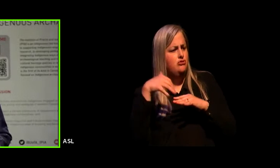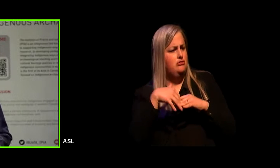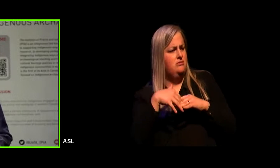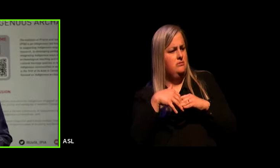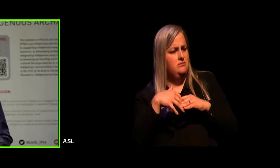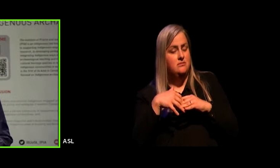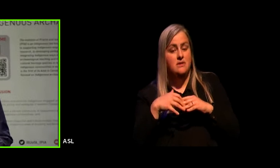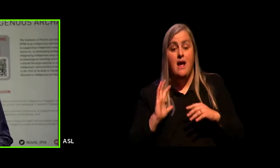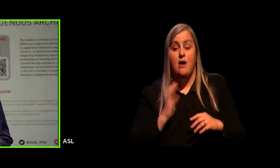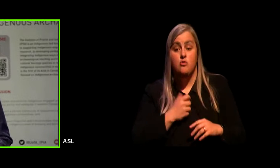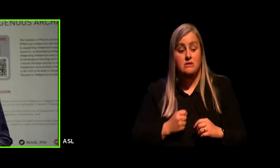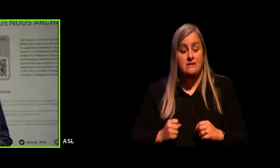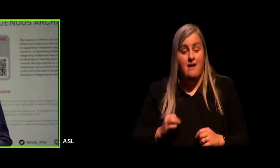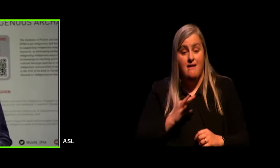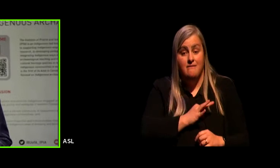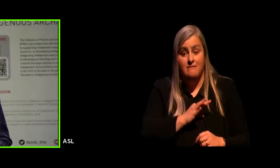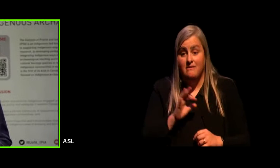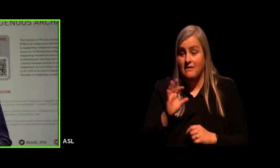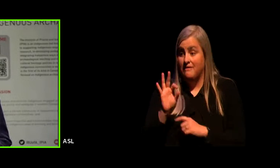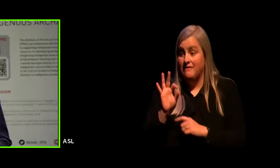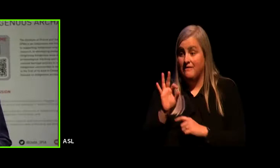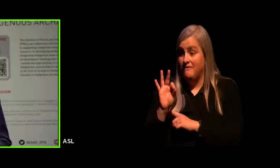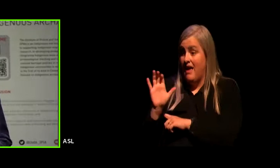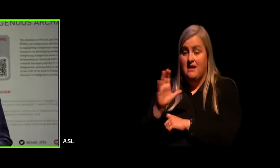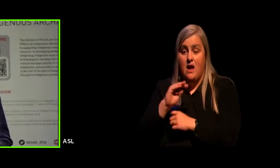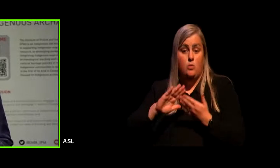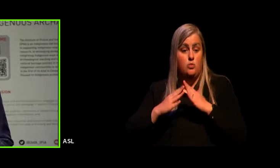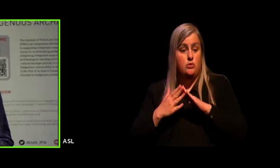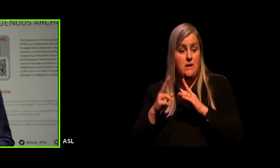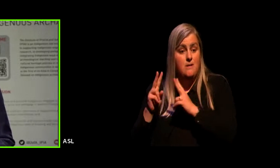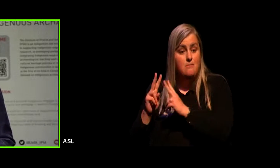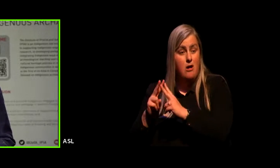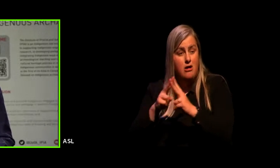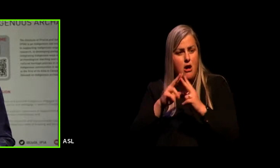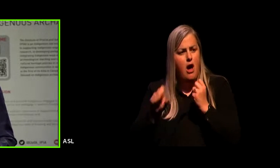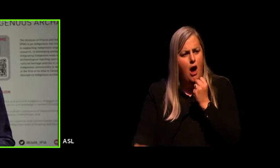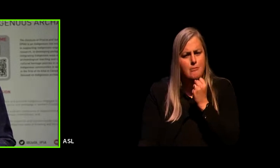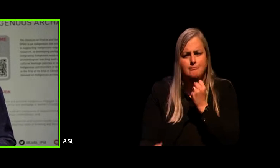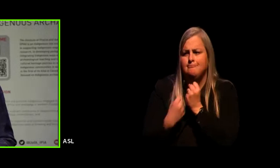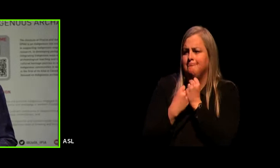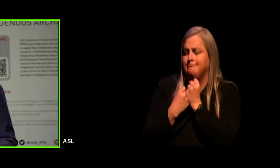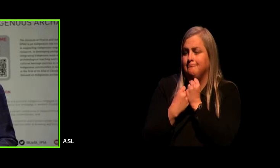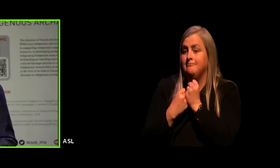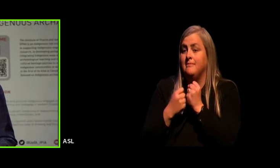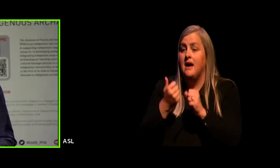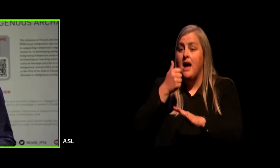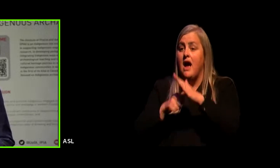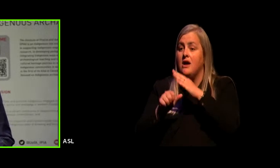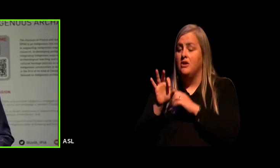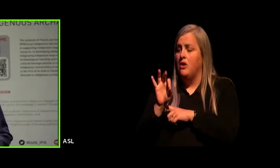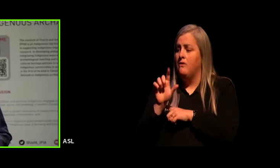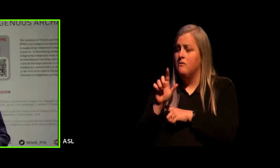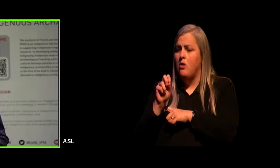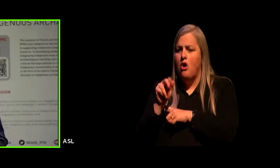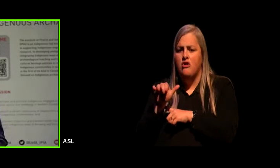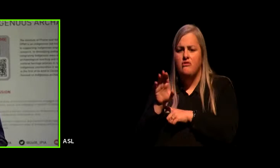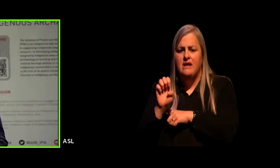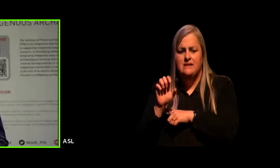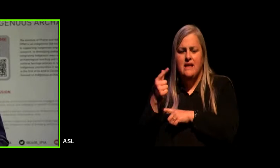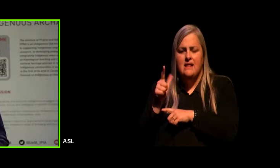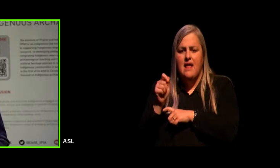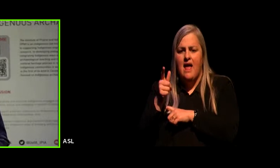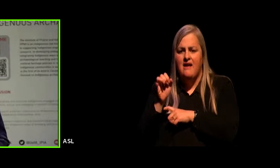our dedicated staff, faculty, and community partners. And under the leadership of Florence Glanfield. Florence, are you here tonight? I